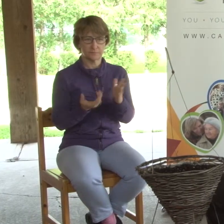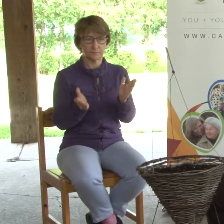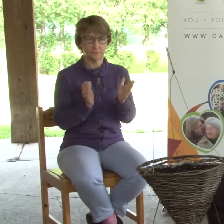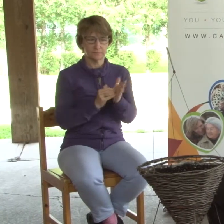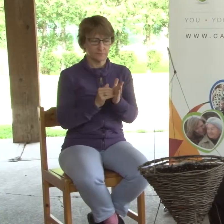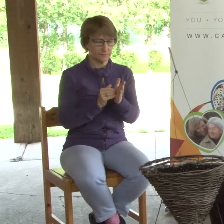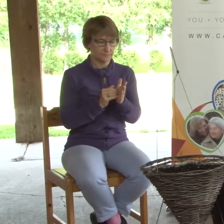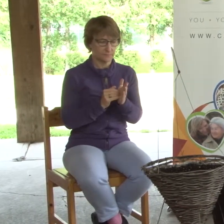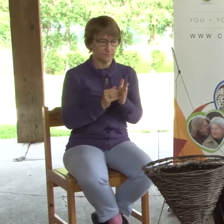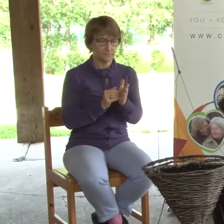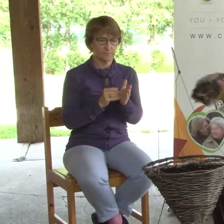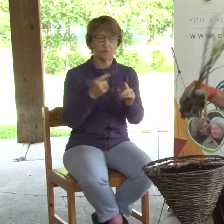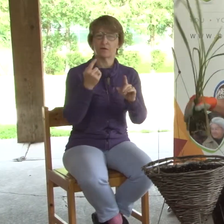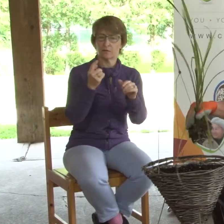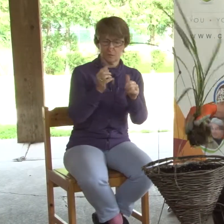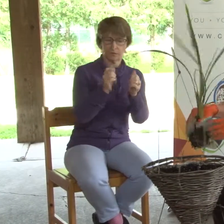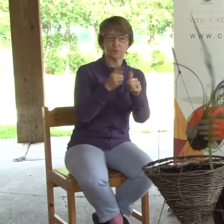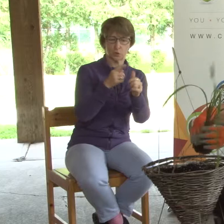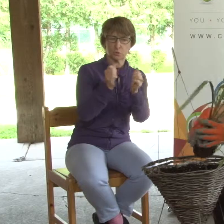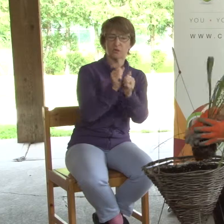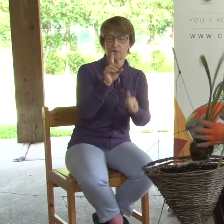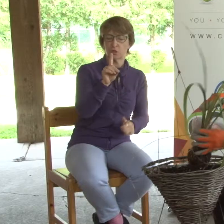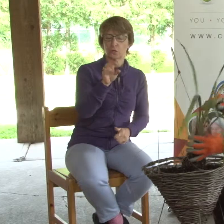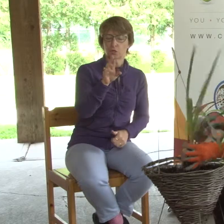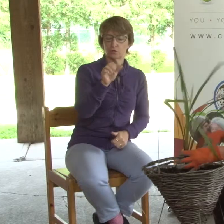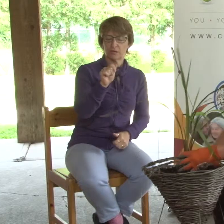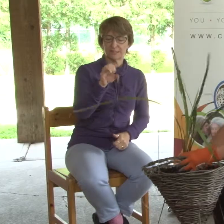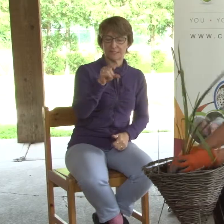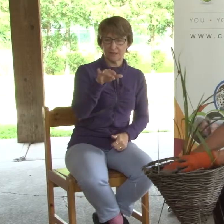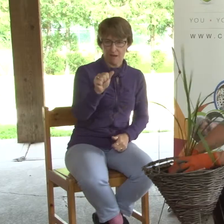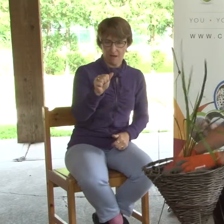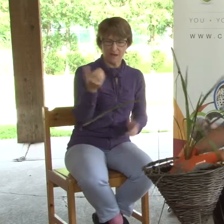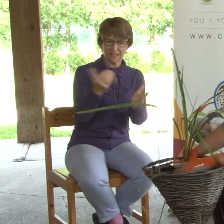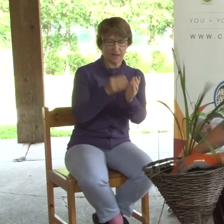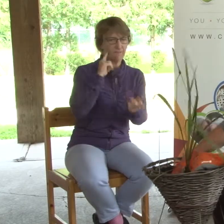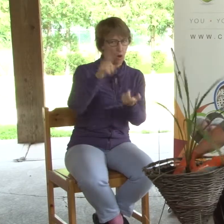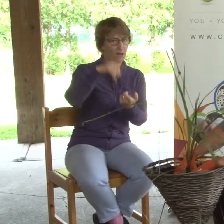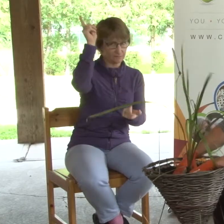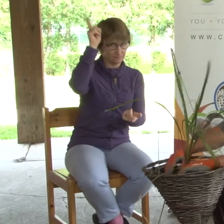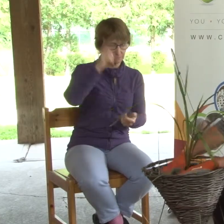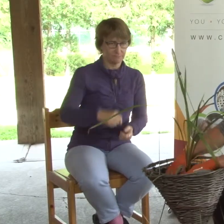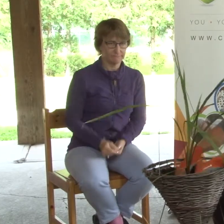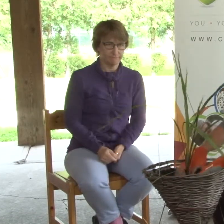I think we're going to plant this Dracaena in the center, again for the height.